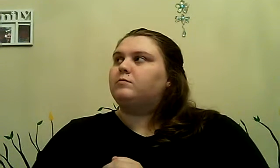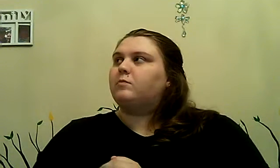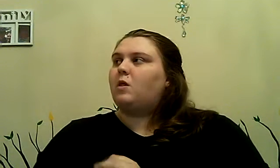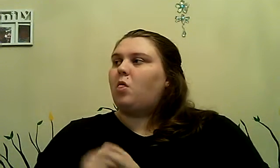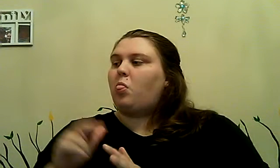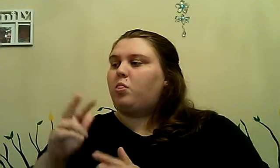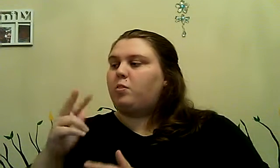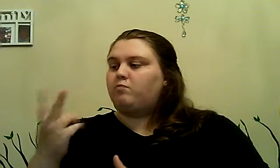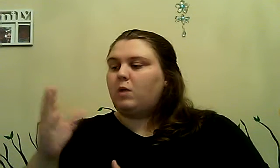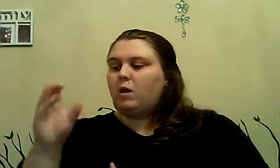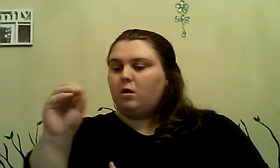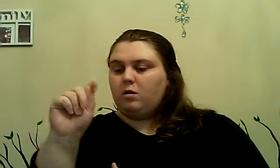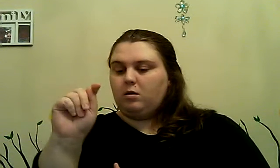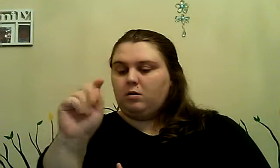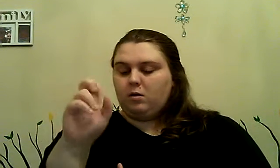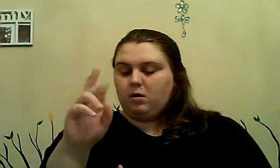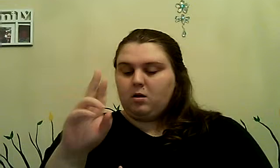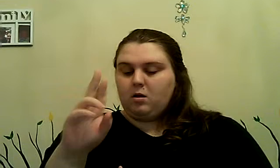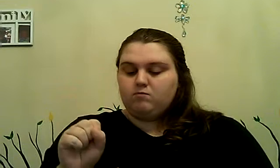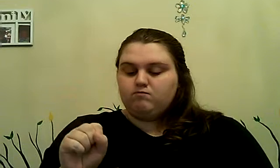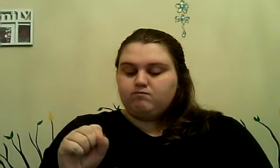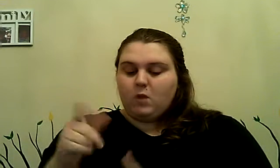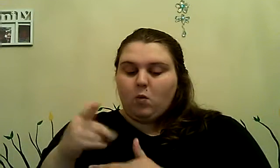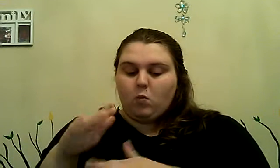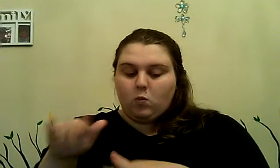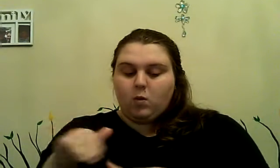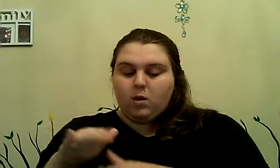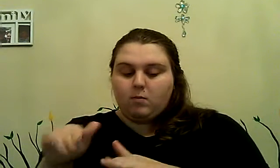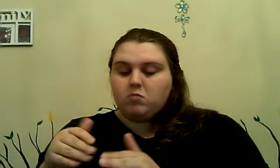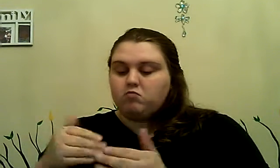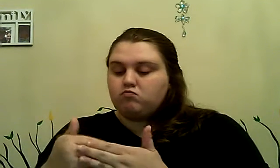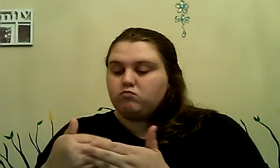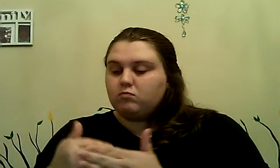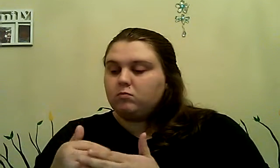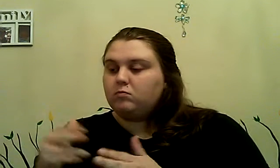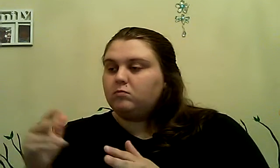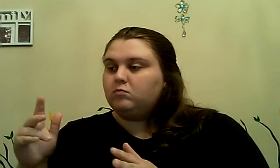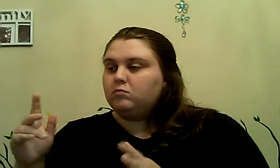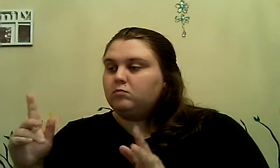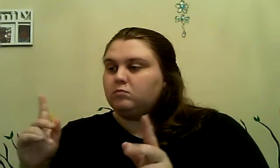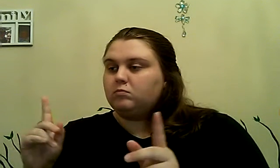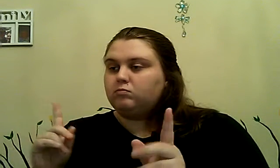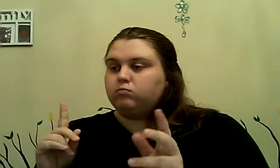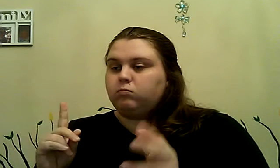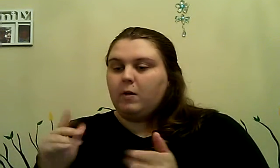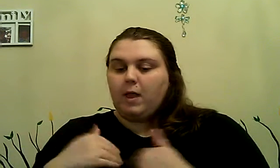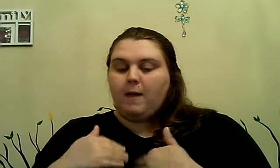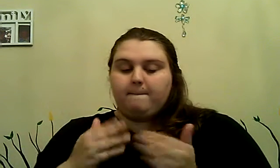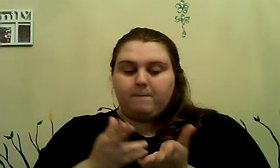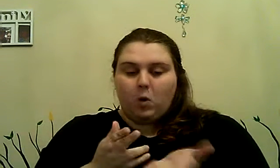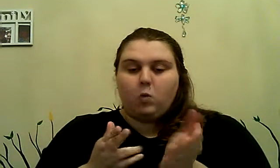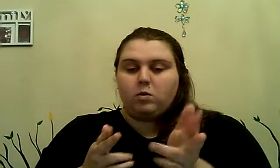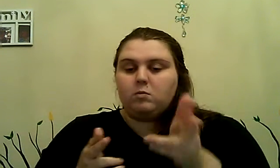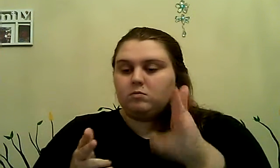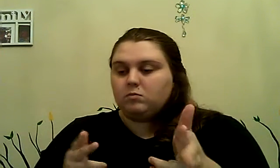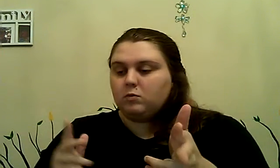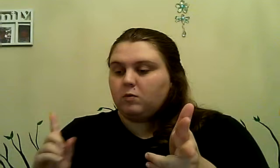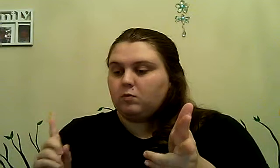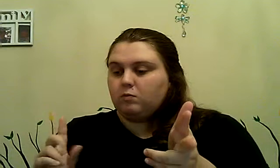another, kind of swimming along. We paddled real slow. We weren't in a hurry because we were just marveling at this experience, and not sure